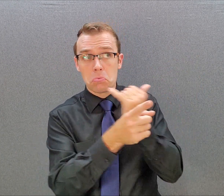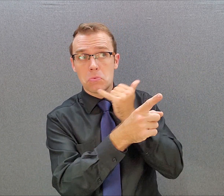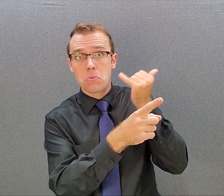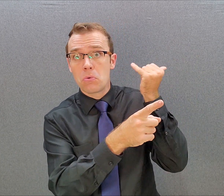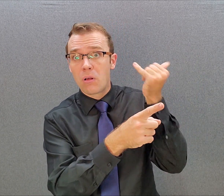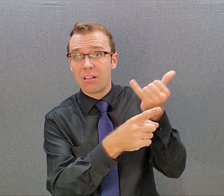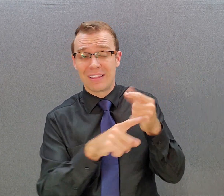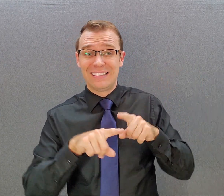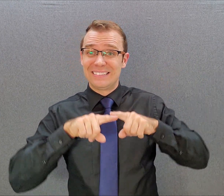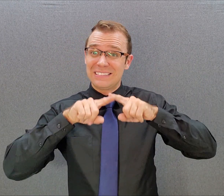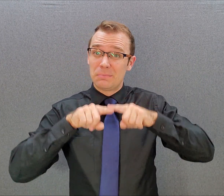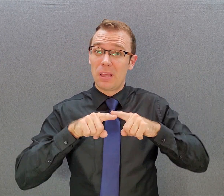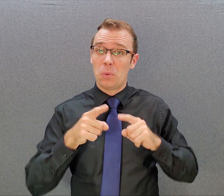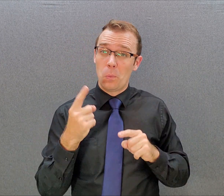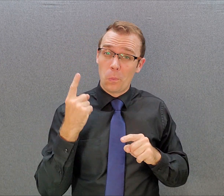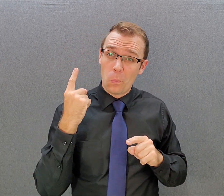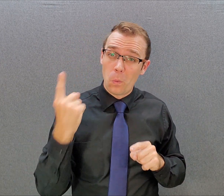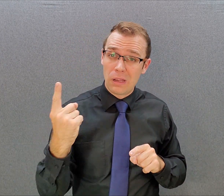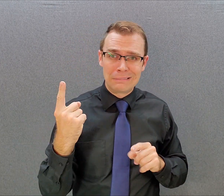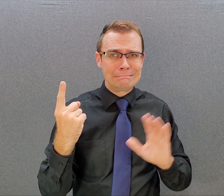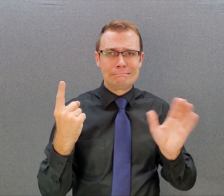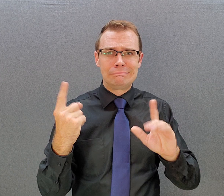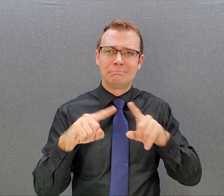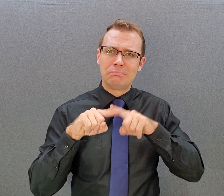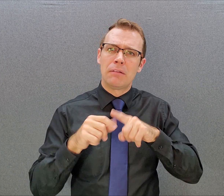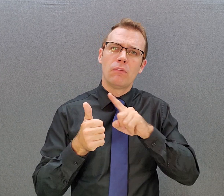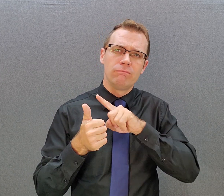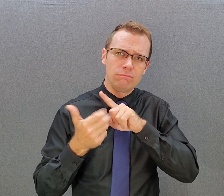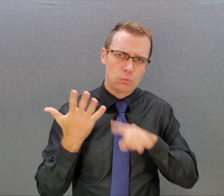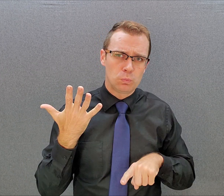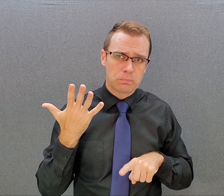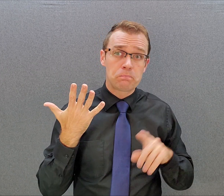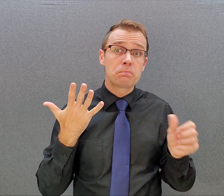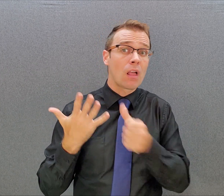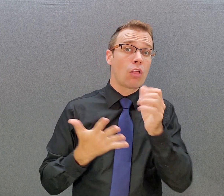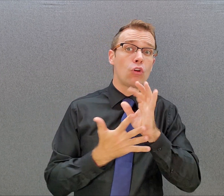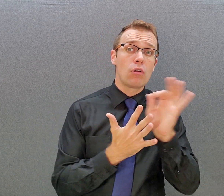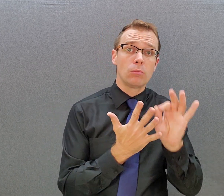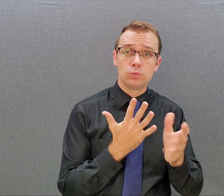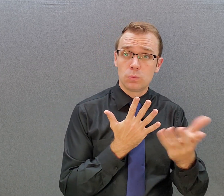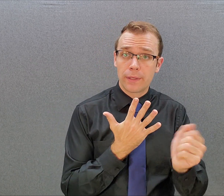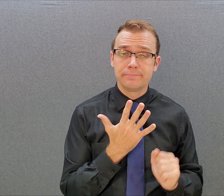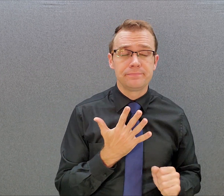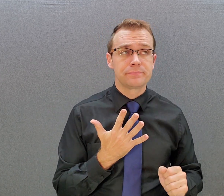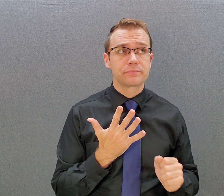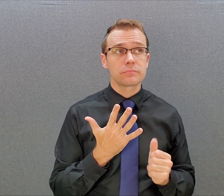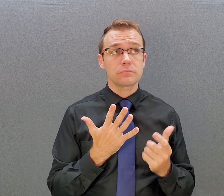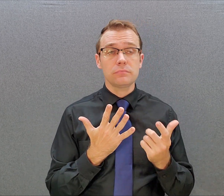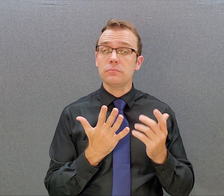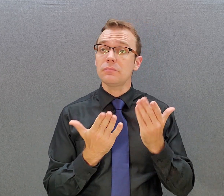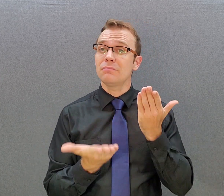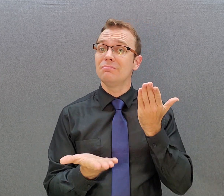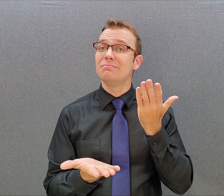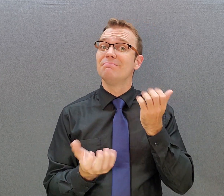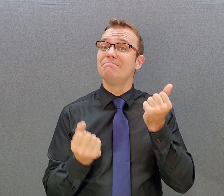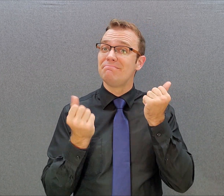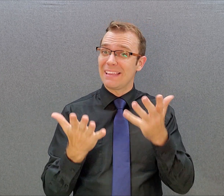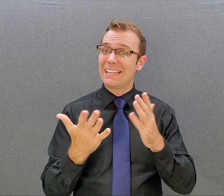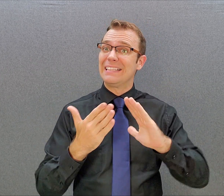resources. Do not depend on only one method. Some additional options include many cities and counties